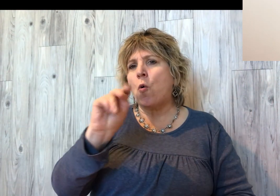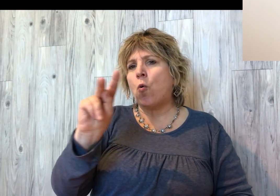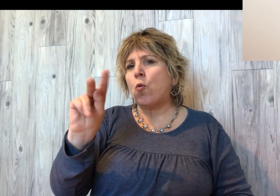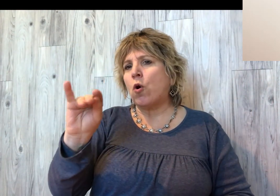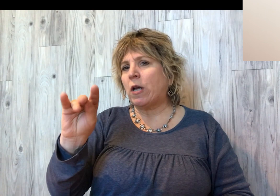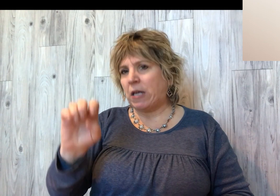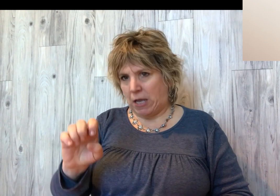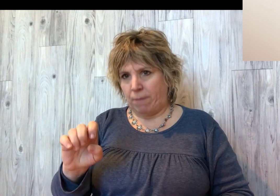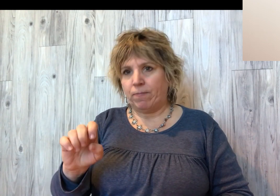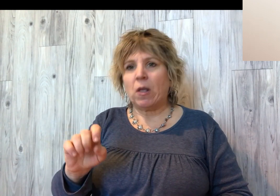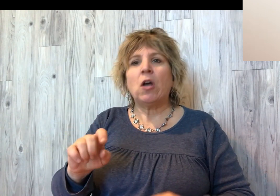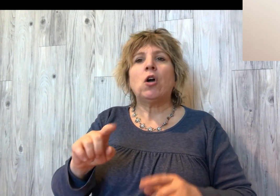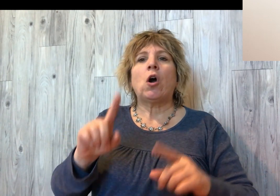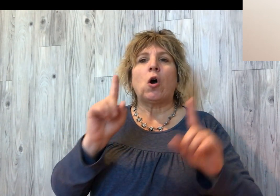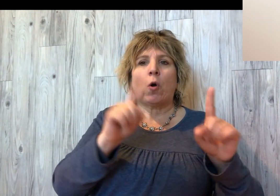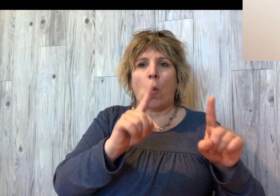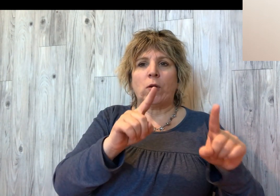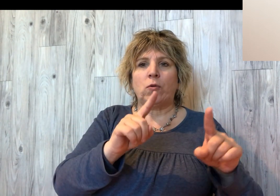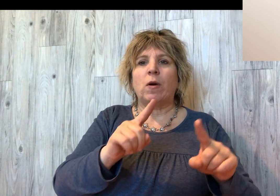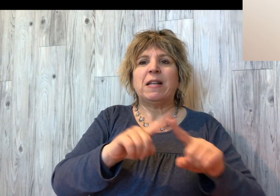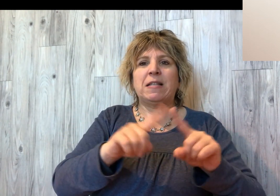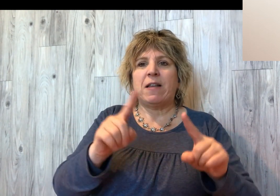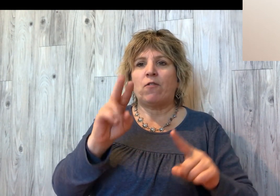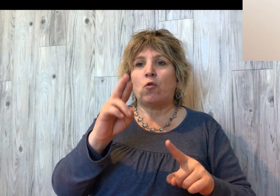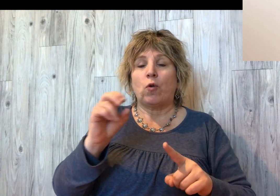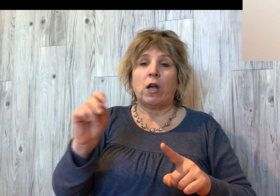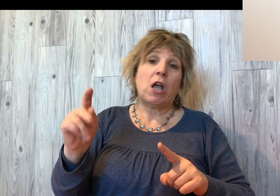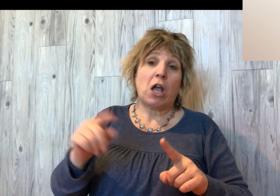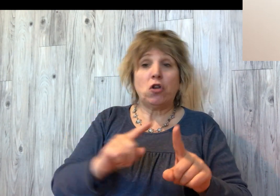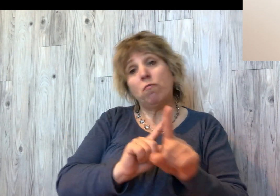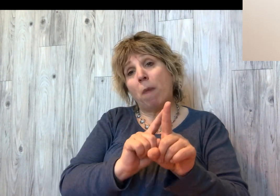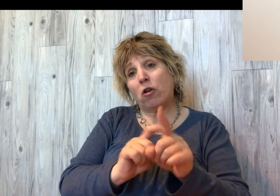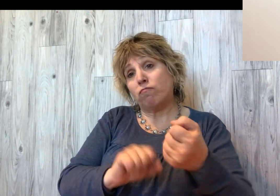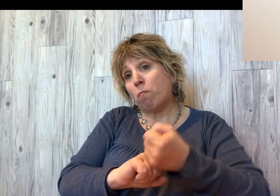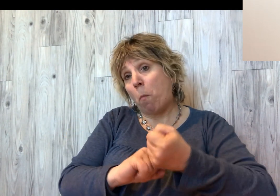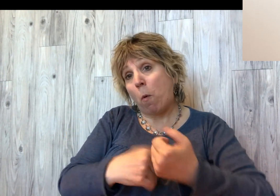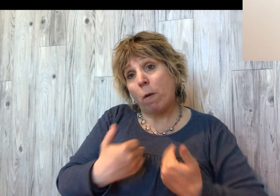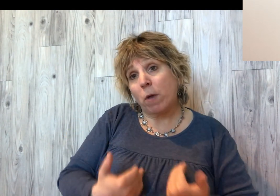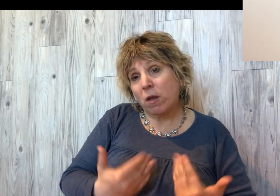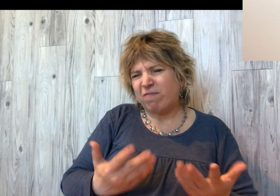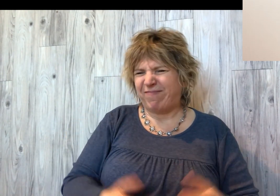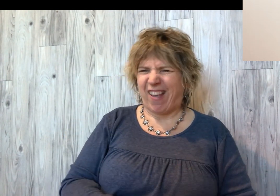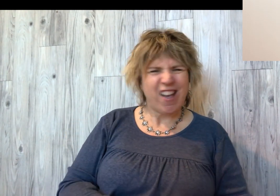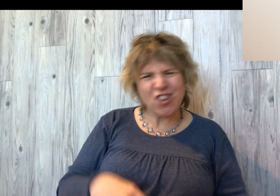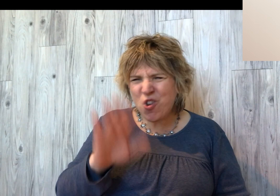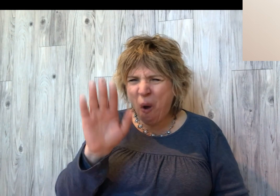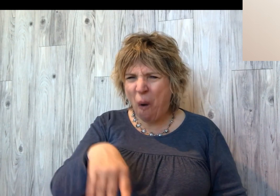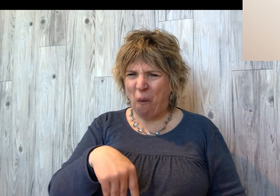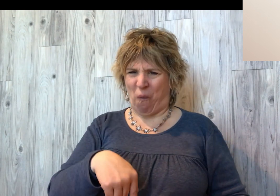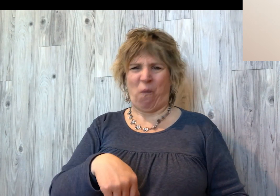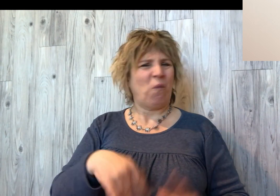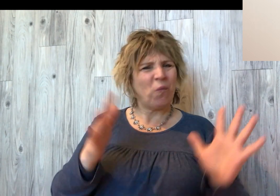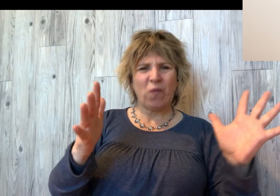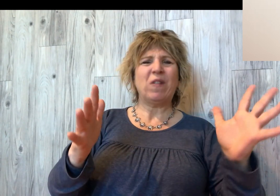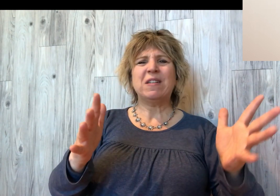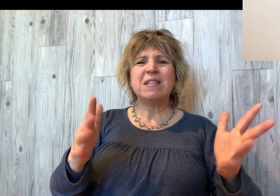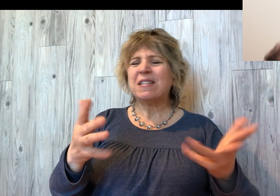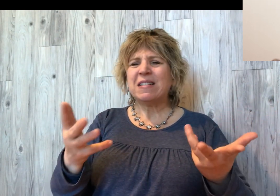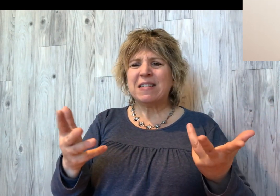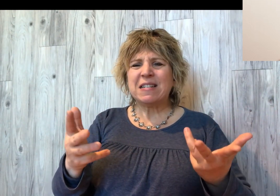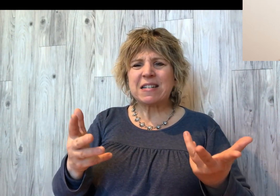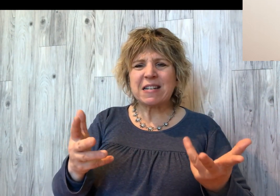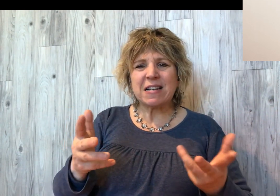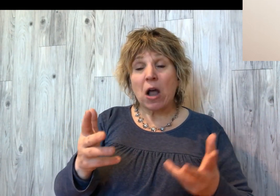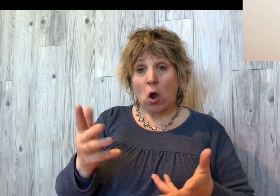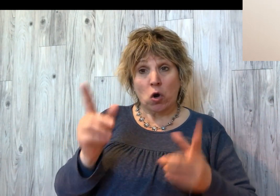in the NBA going to another rookie in the NBA and saying, hey, would you be my mentor, man? They're not gonna do that. Can you imagine a first-year